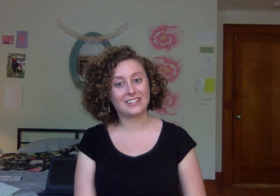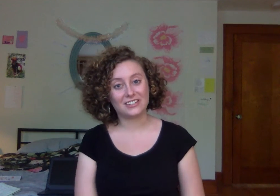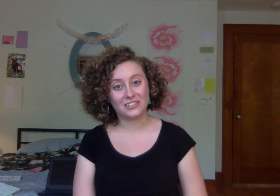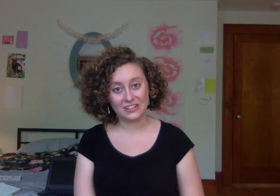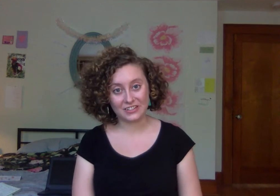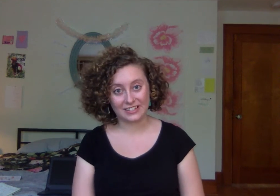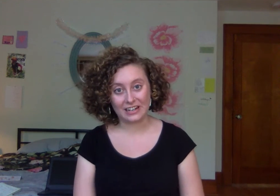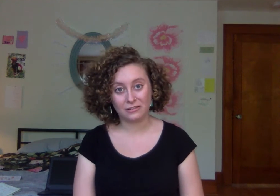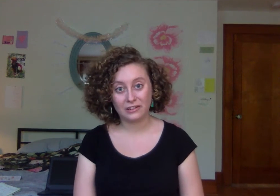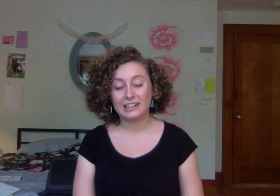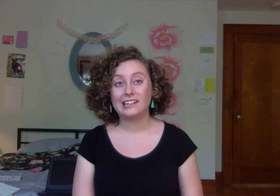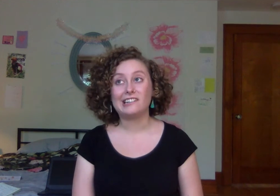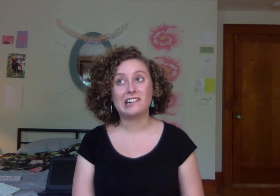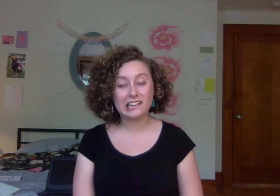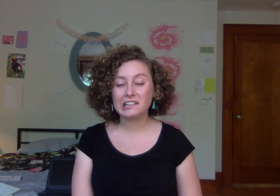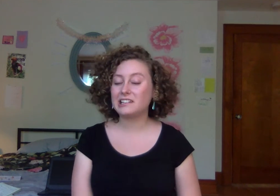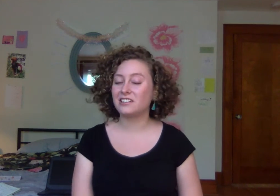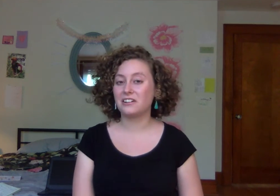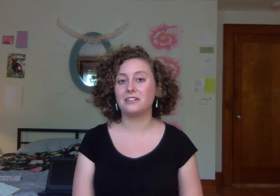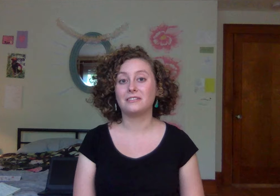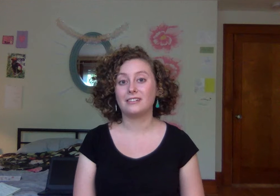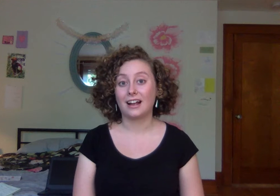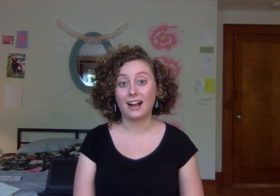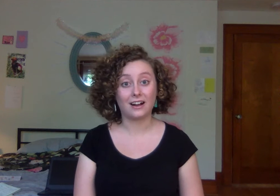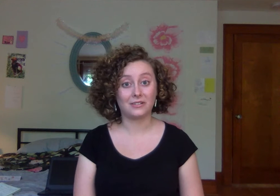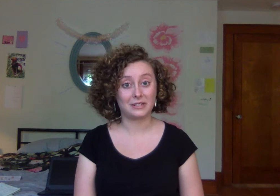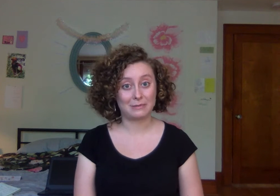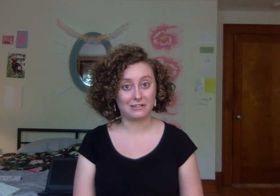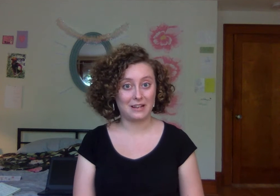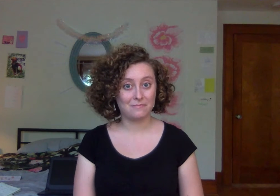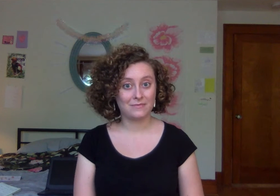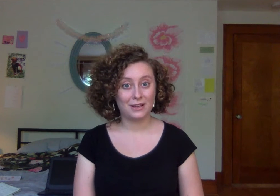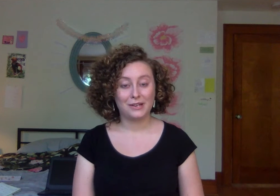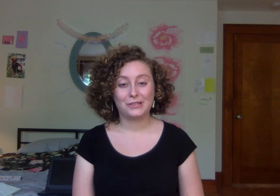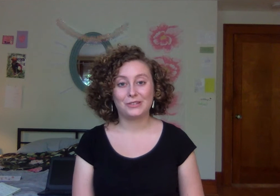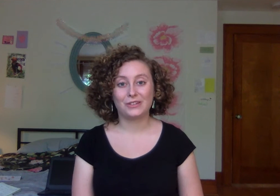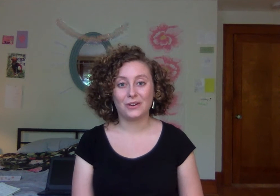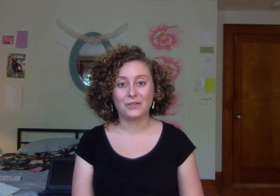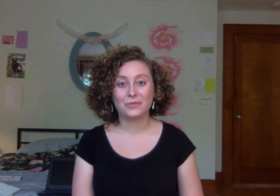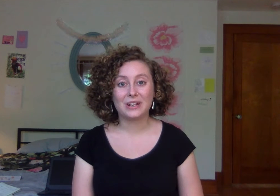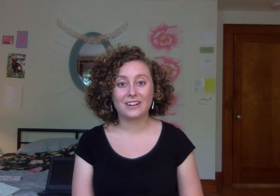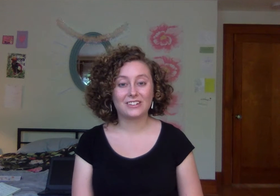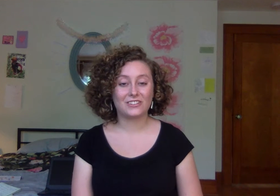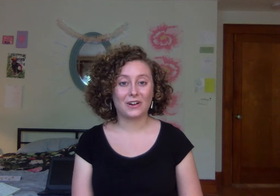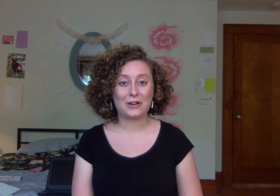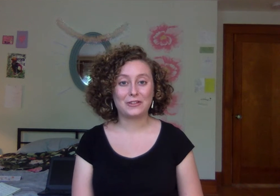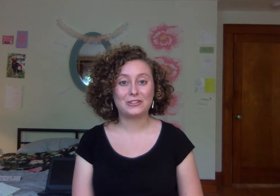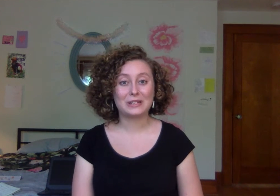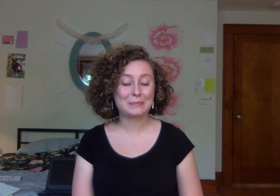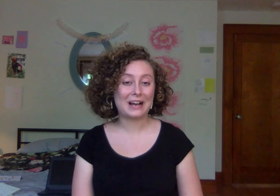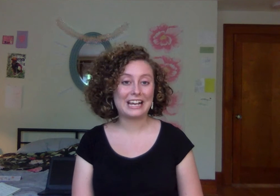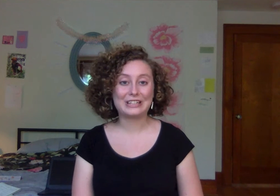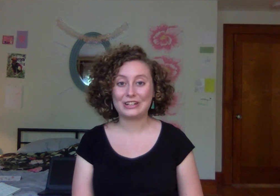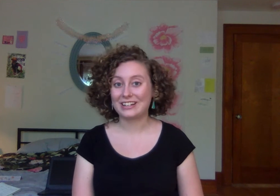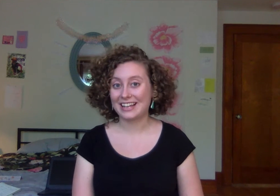to introduce yourself? You're gonna need to know how to spell your name. So we are gonna start off just by learning the